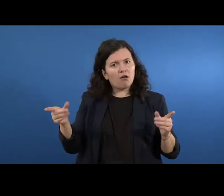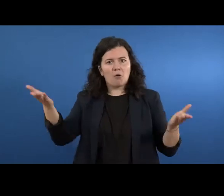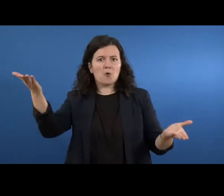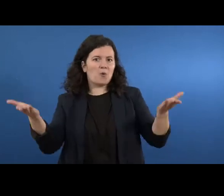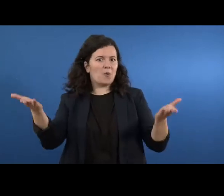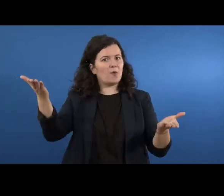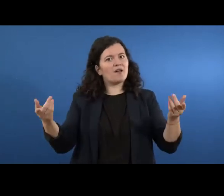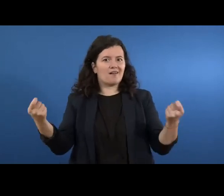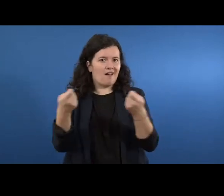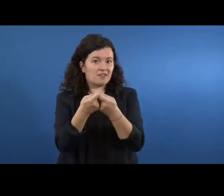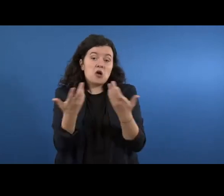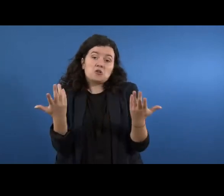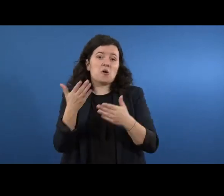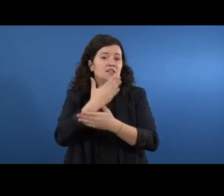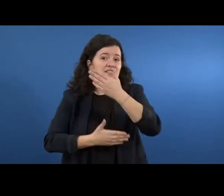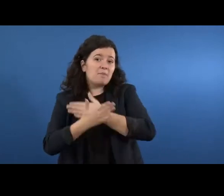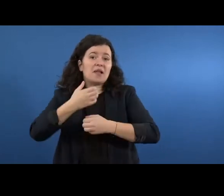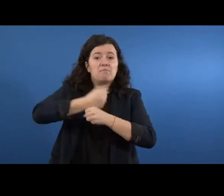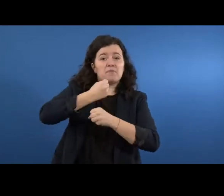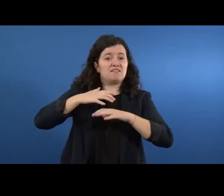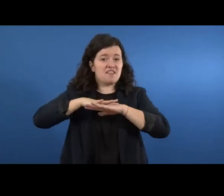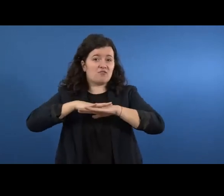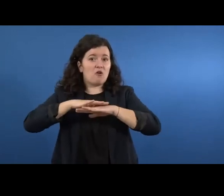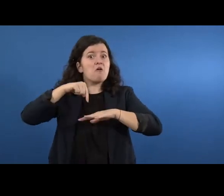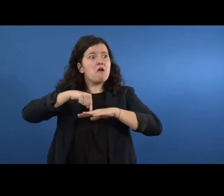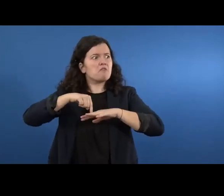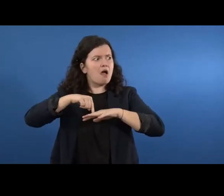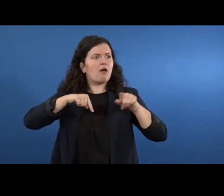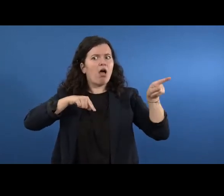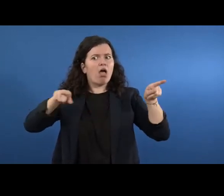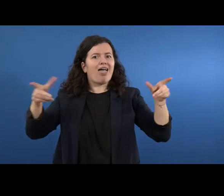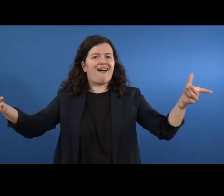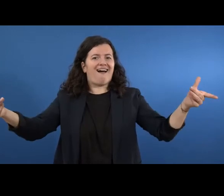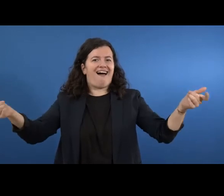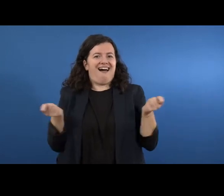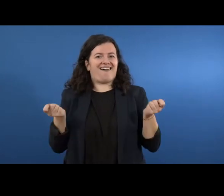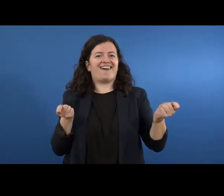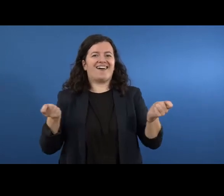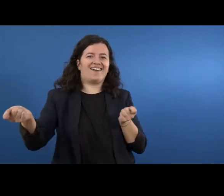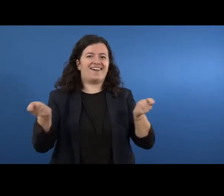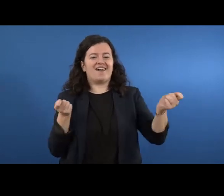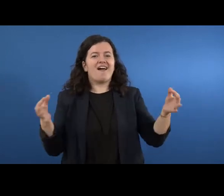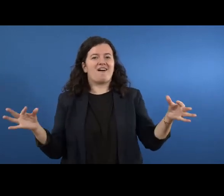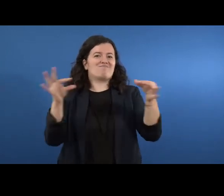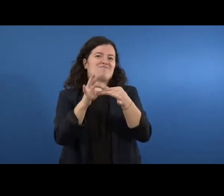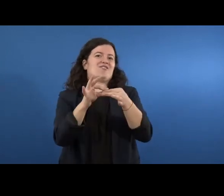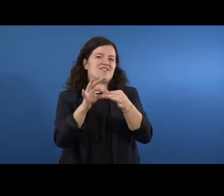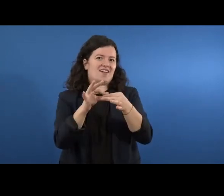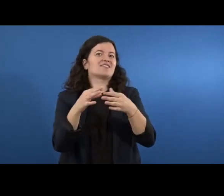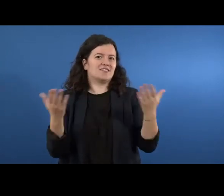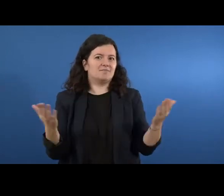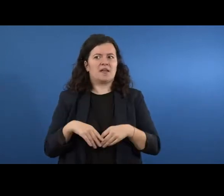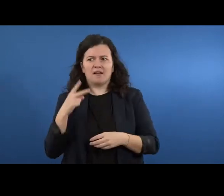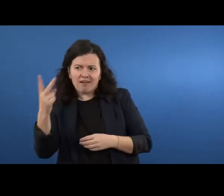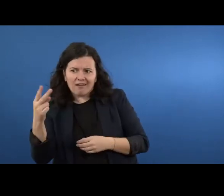disability networks to integrate together these two realities from the supply and the demand sides of the labor market, through possibly